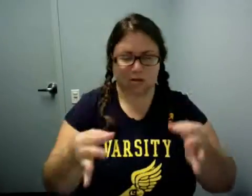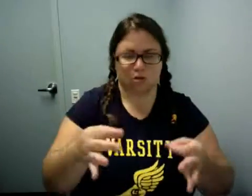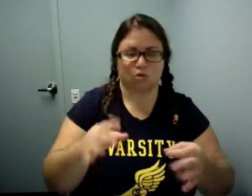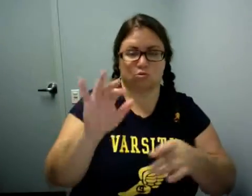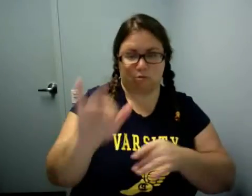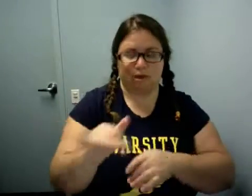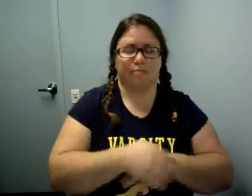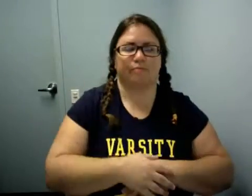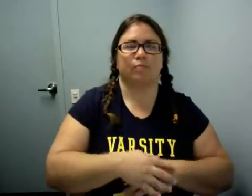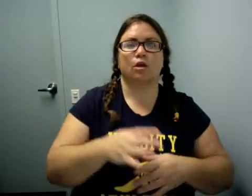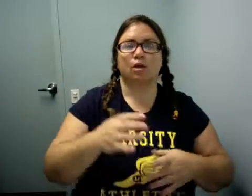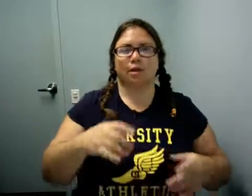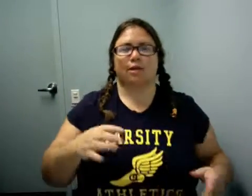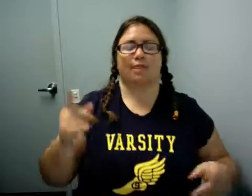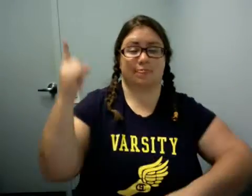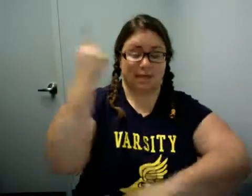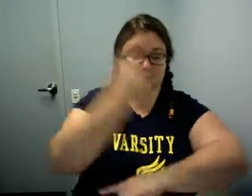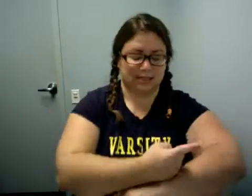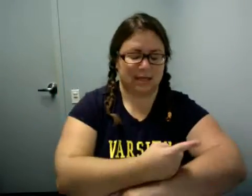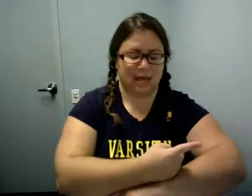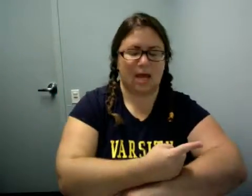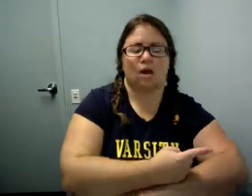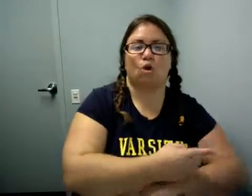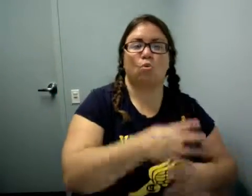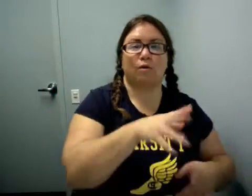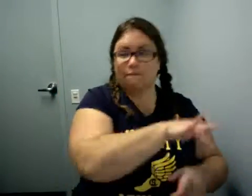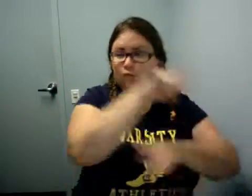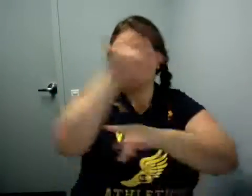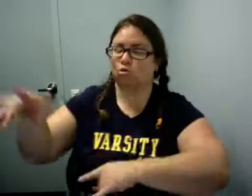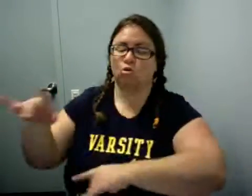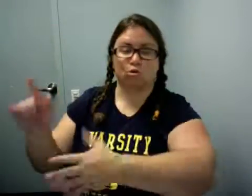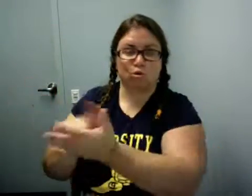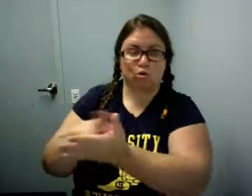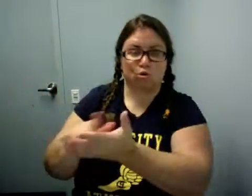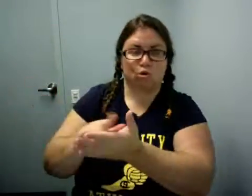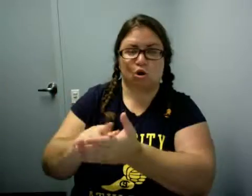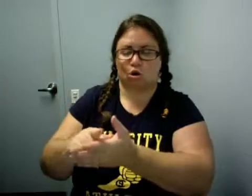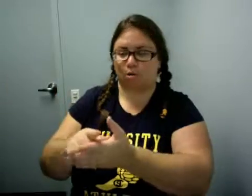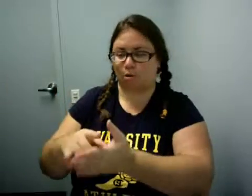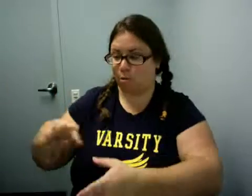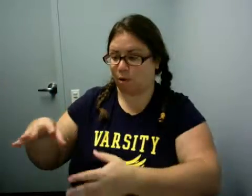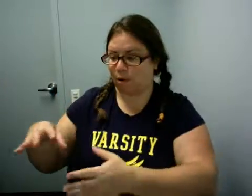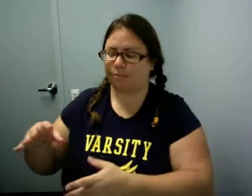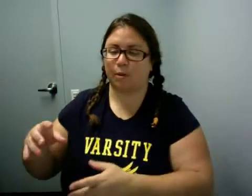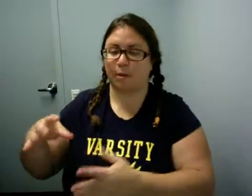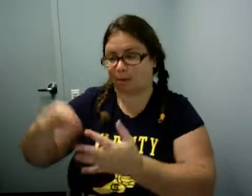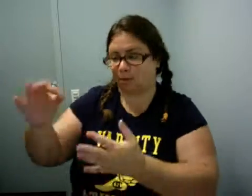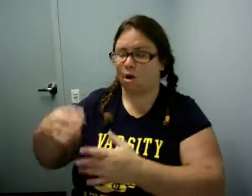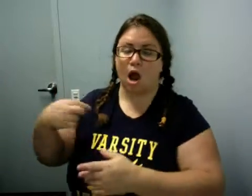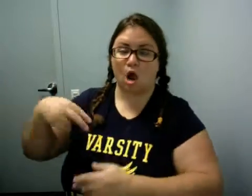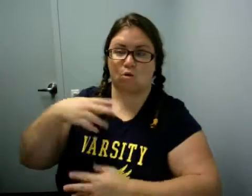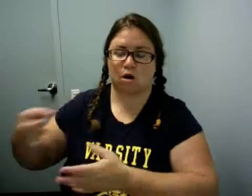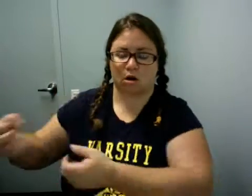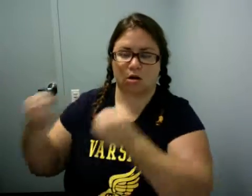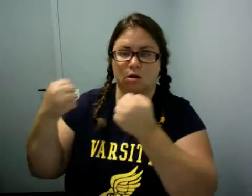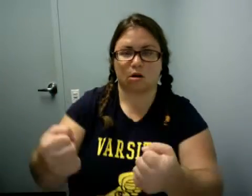York, get our car, drive, go across the border, go through all the checking, all that good stuff,